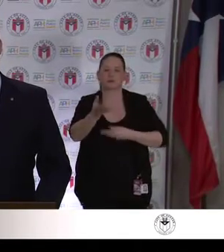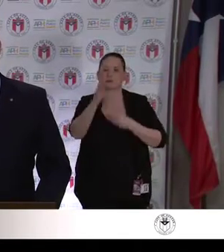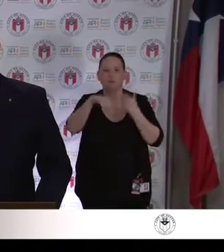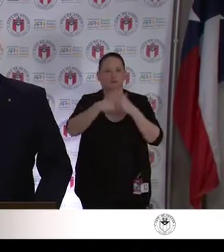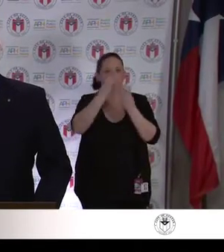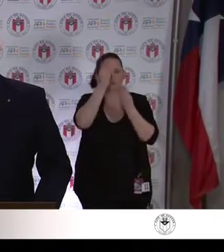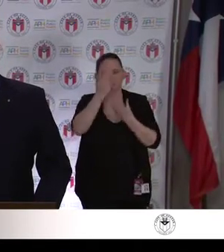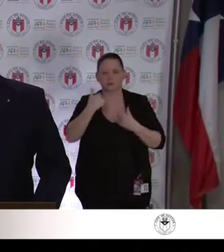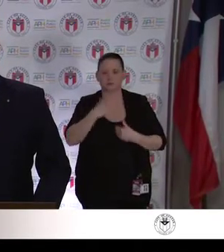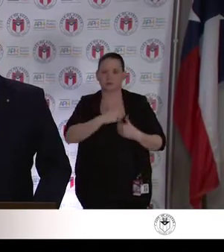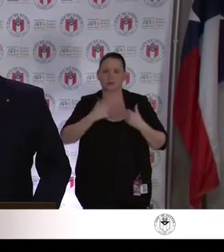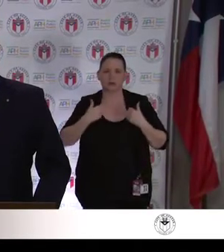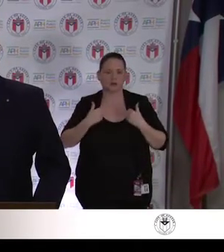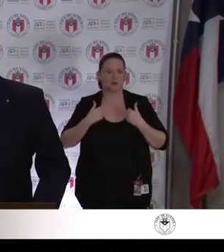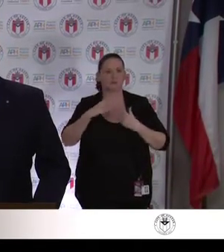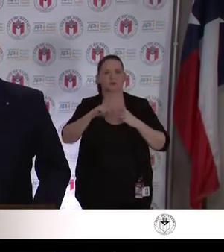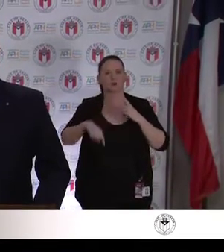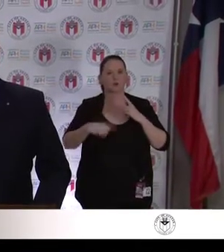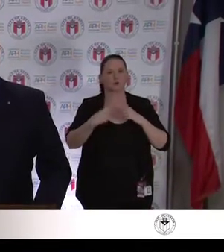out to the public as we